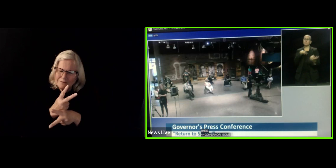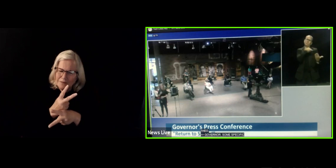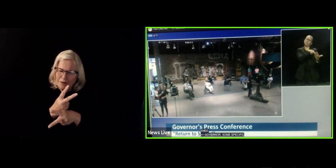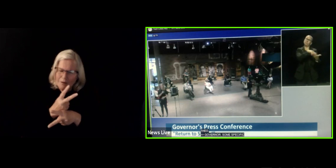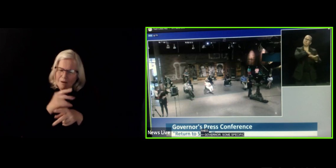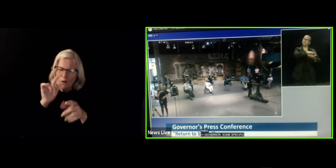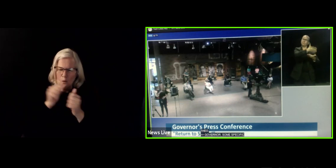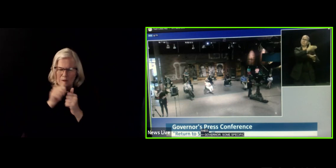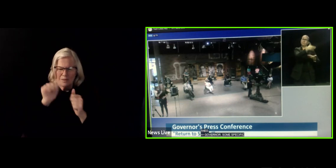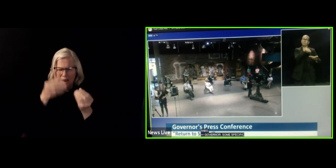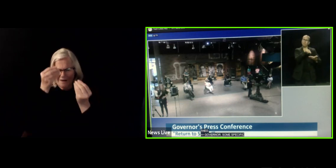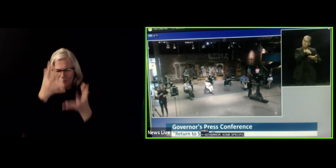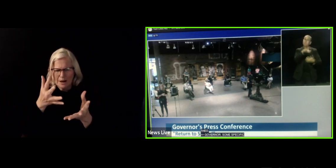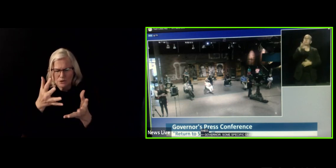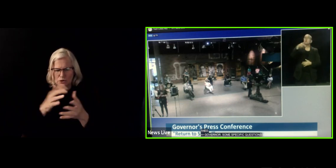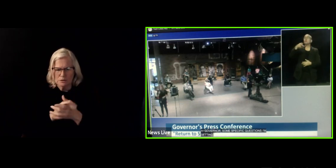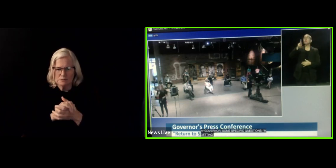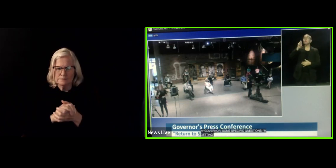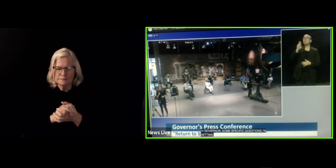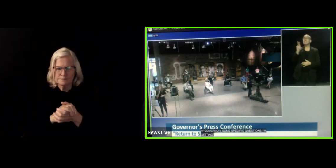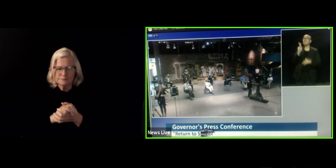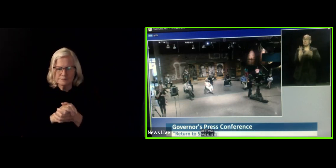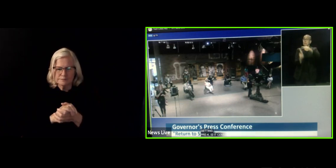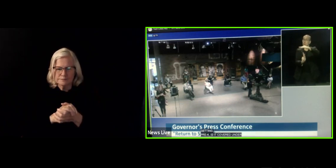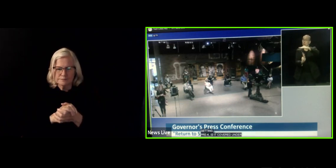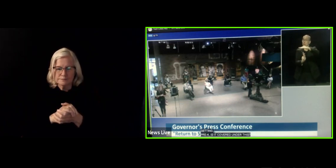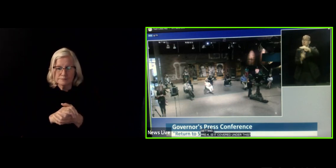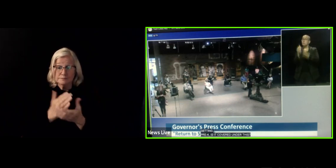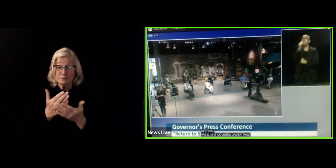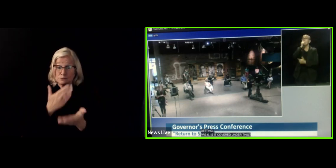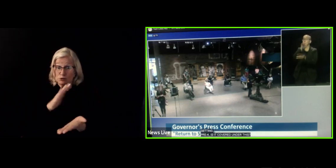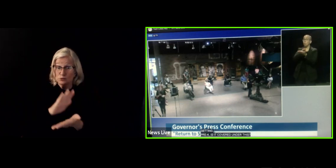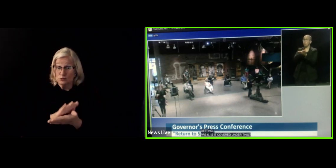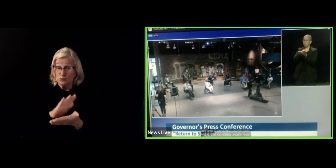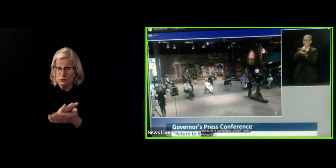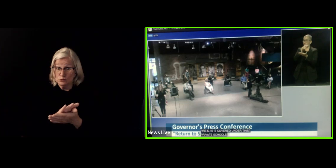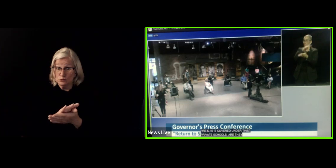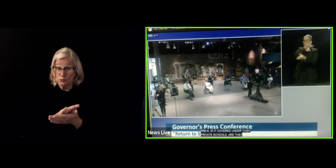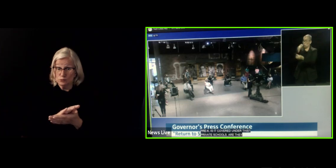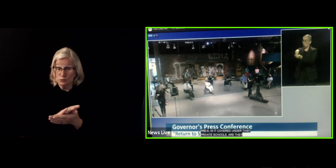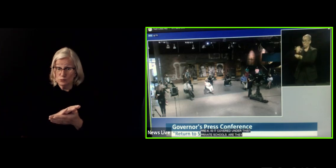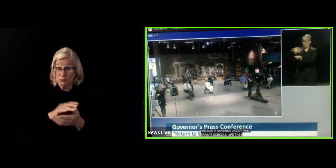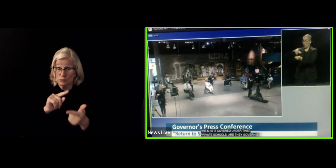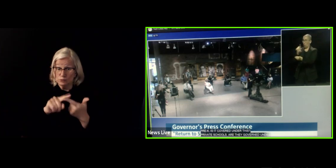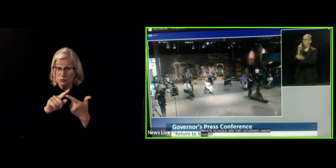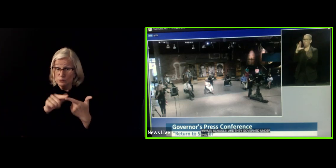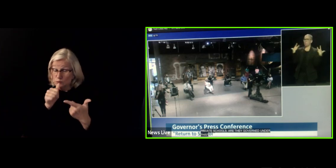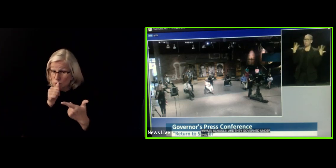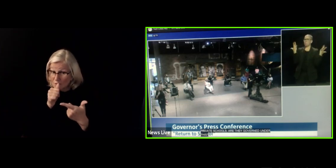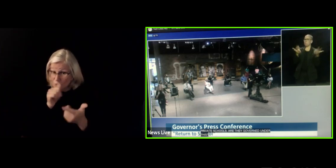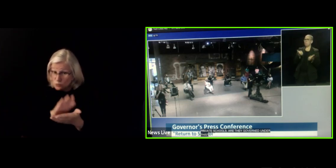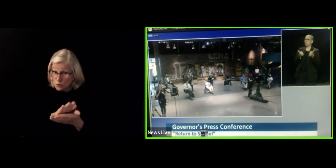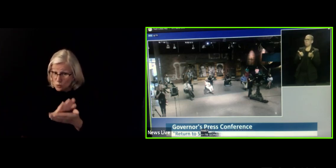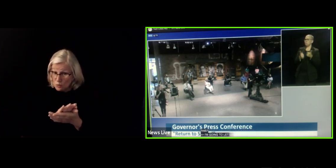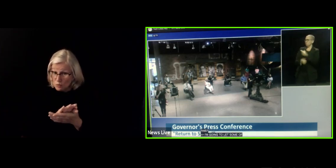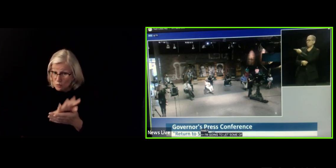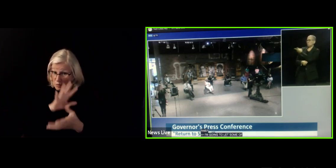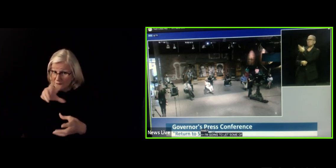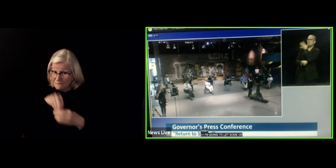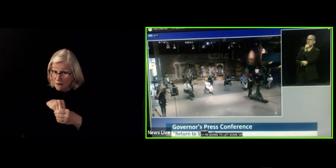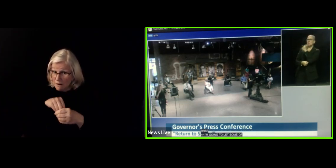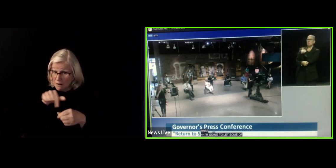it covered under this? Private schools, are they governed under this? I'm going to let some of our folks. Commissioner, you want this one?